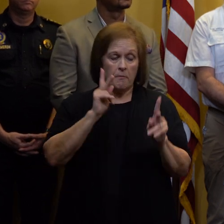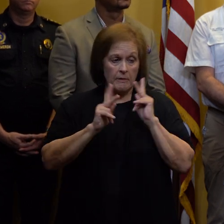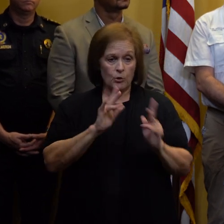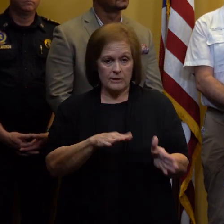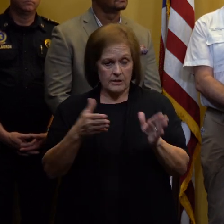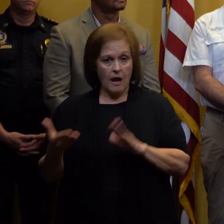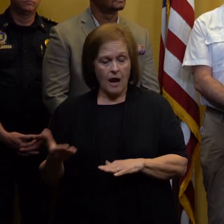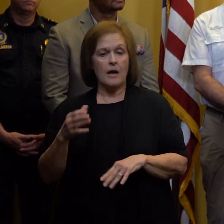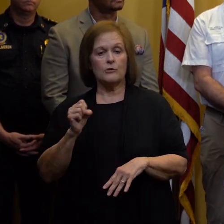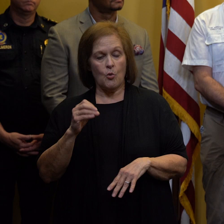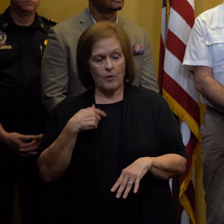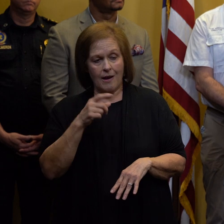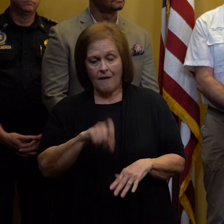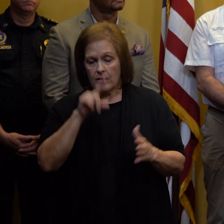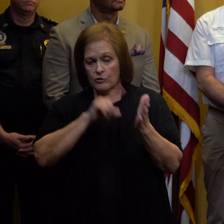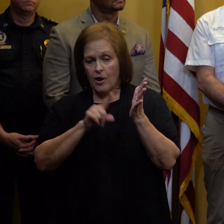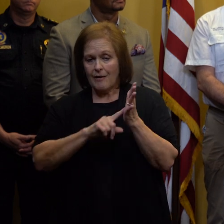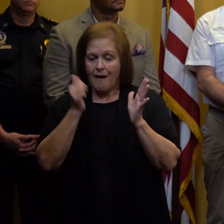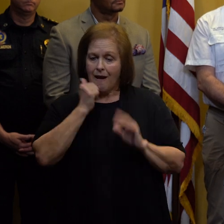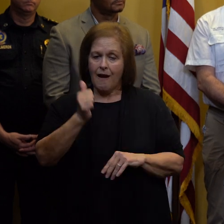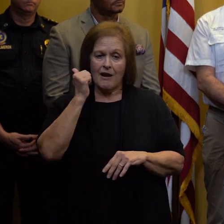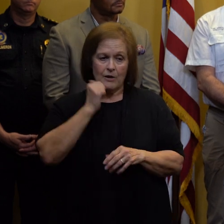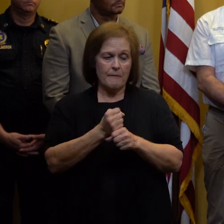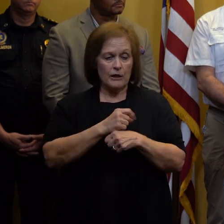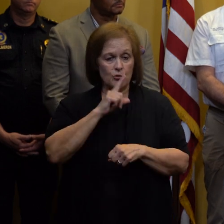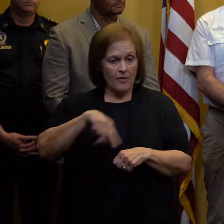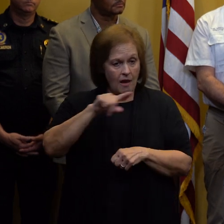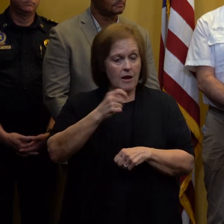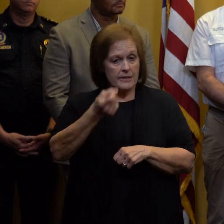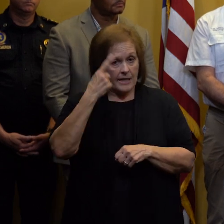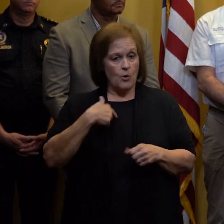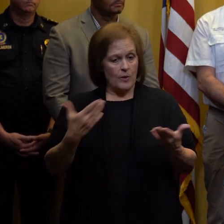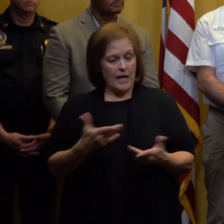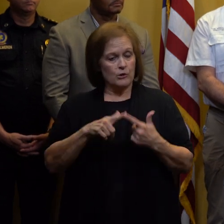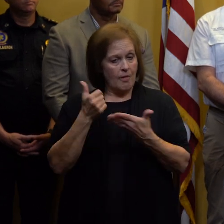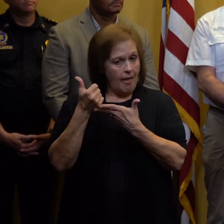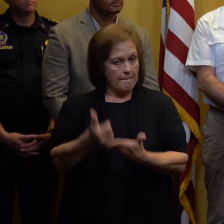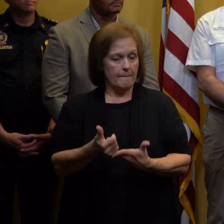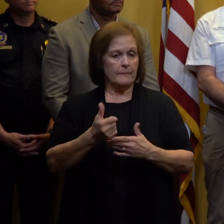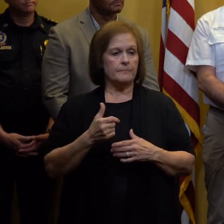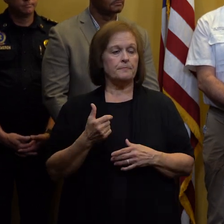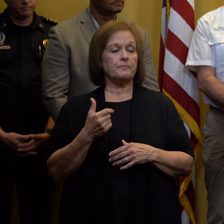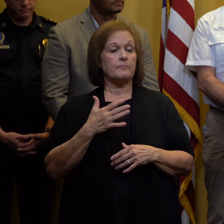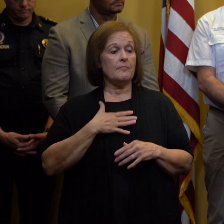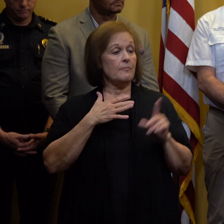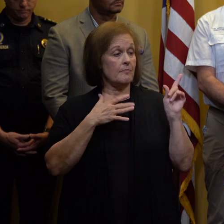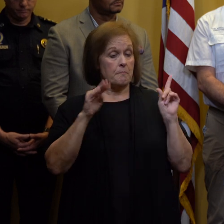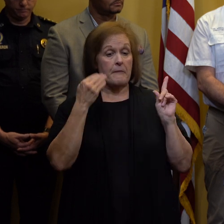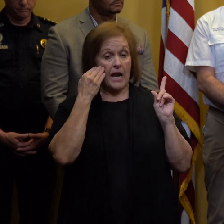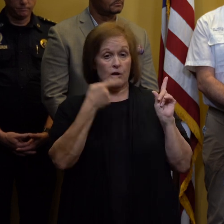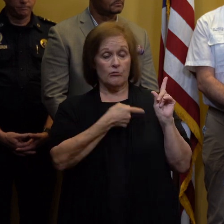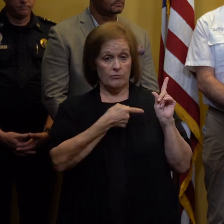okay. Checking on them every single day and making sure that they understand that we are here to assist them. Our mayor took